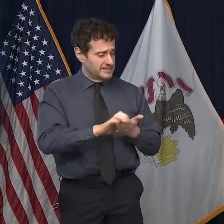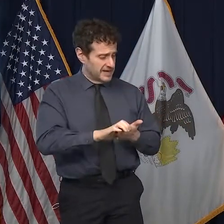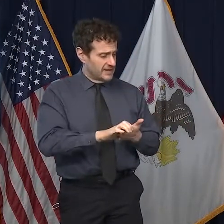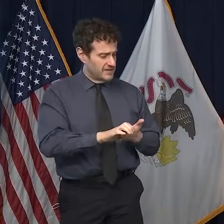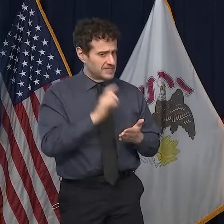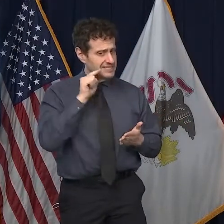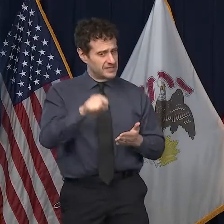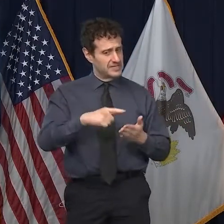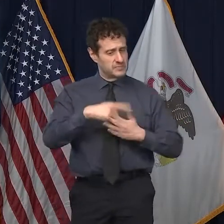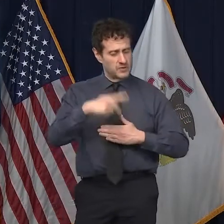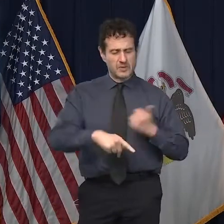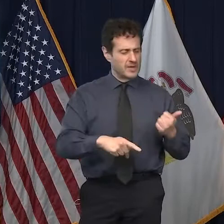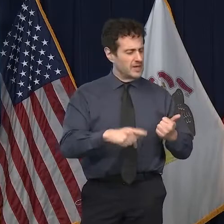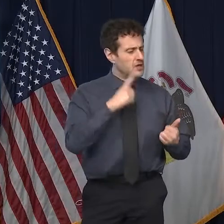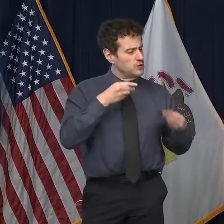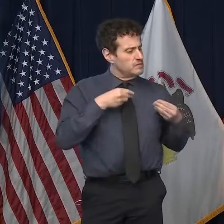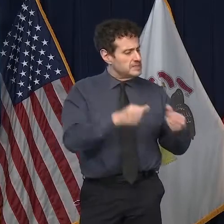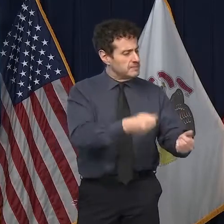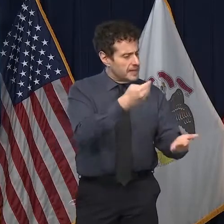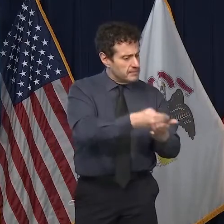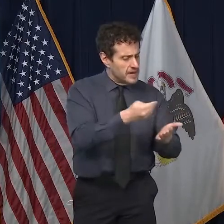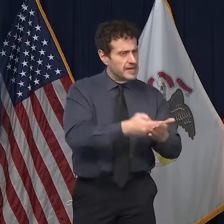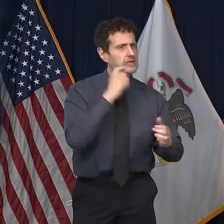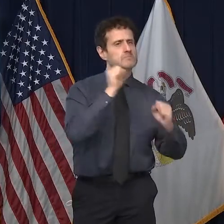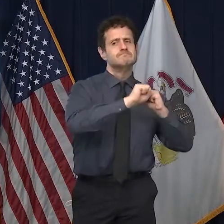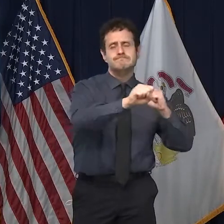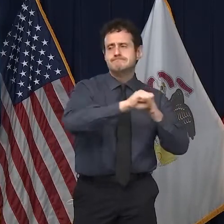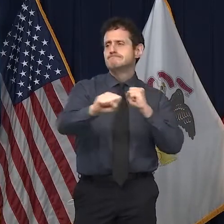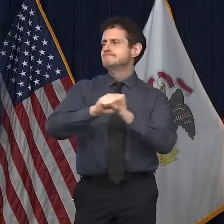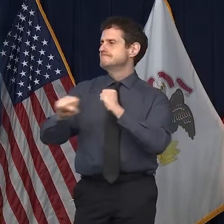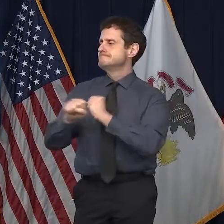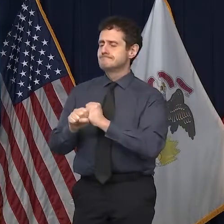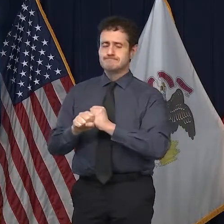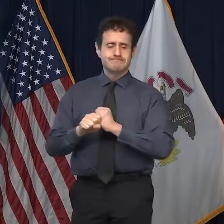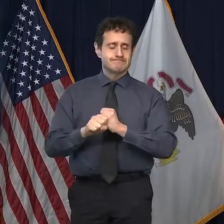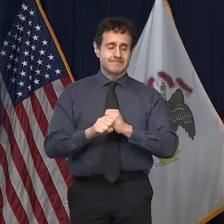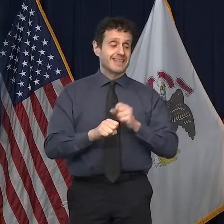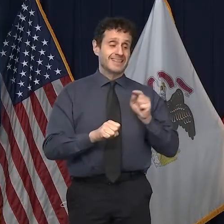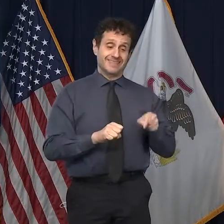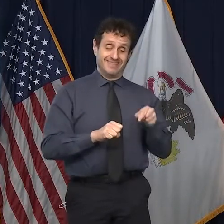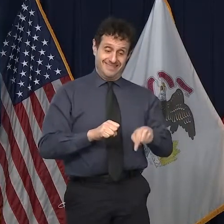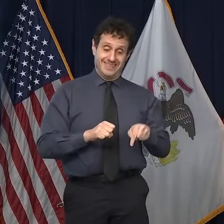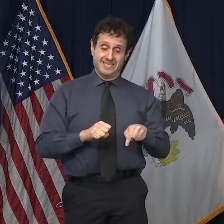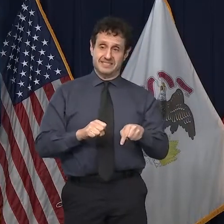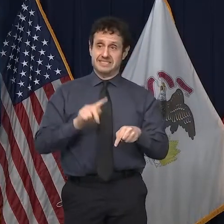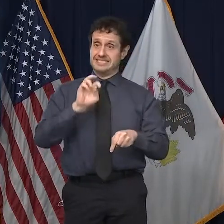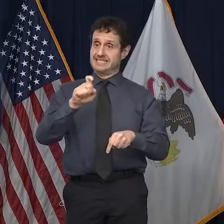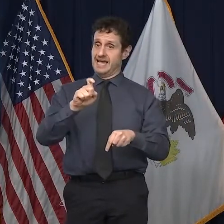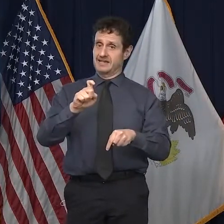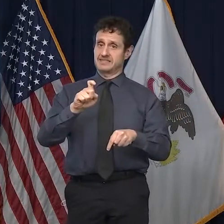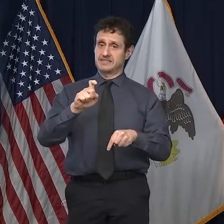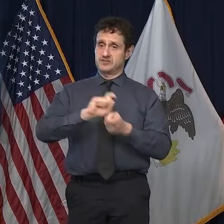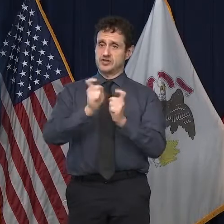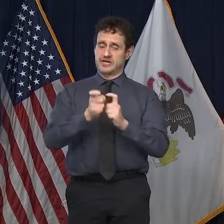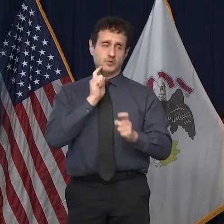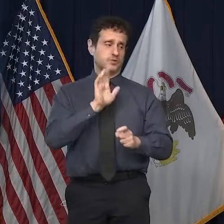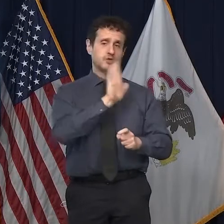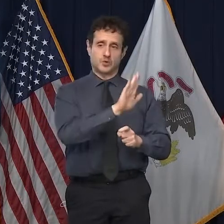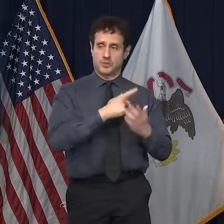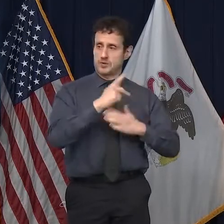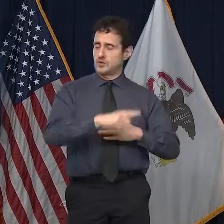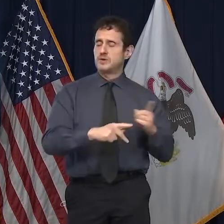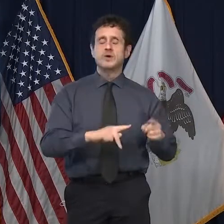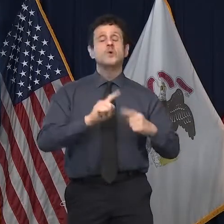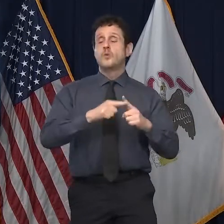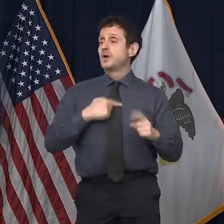your reaction that you spent so much money, you campaigned on this, this was your thing, and it fails? When I fight for something,